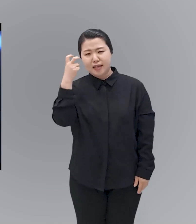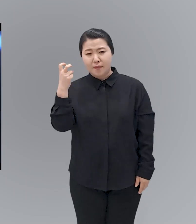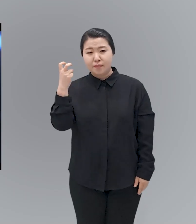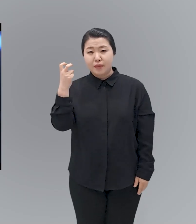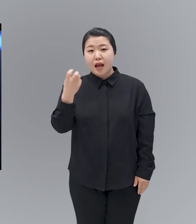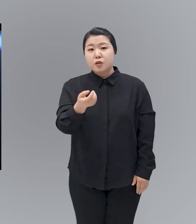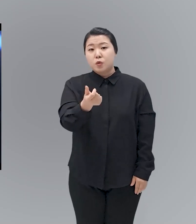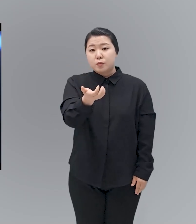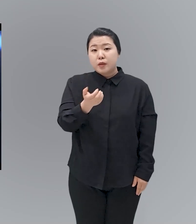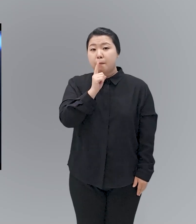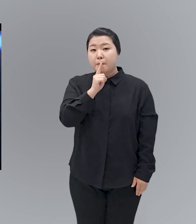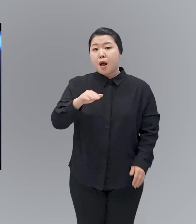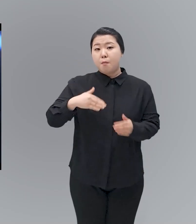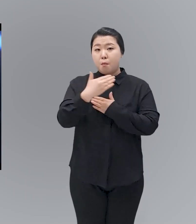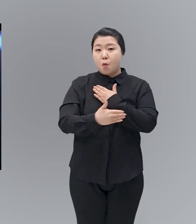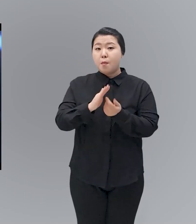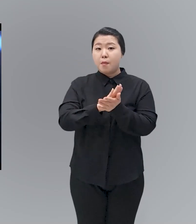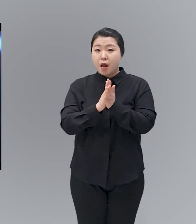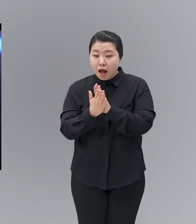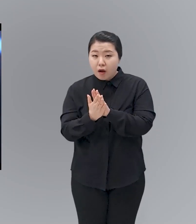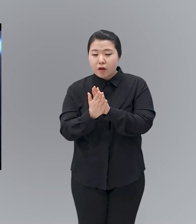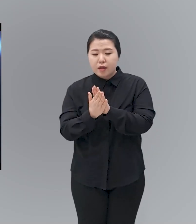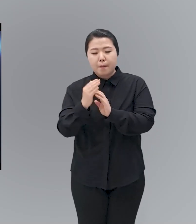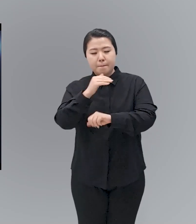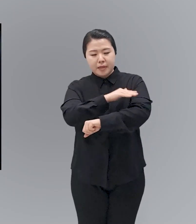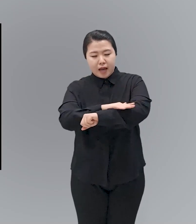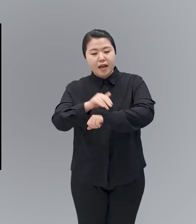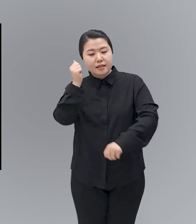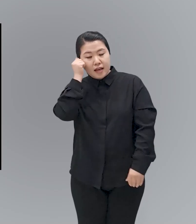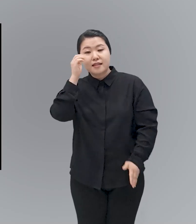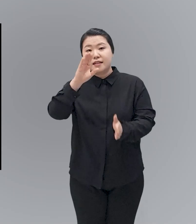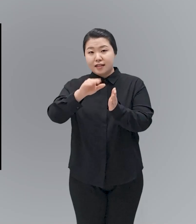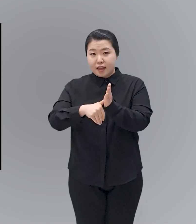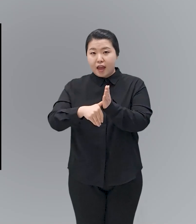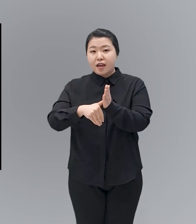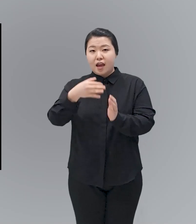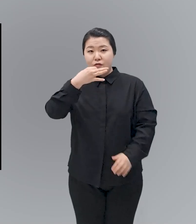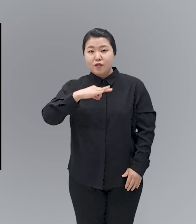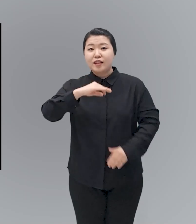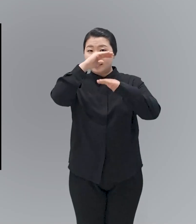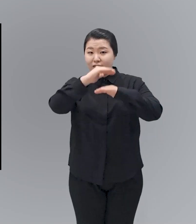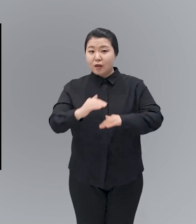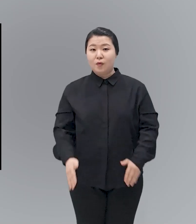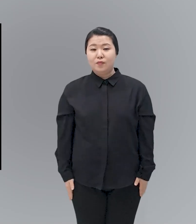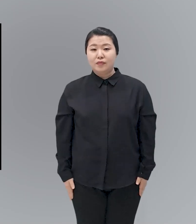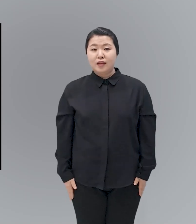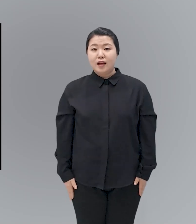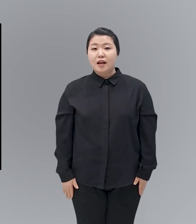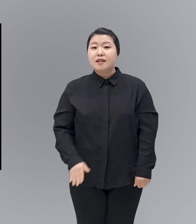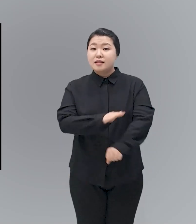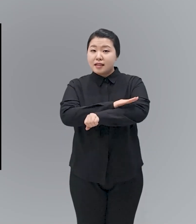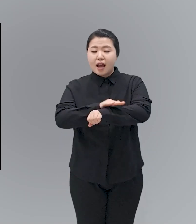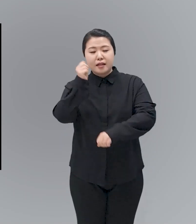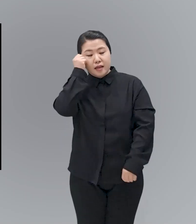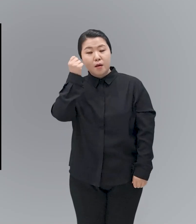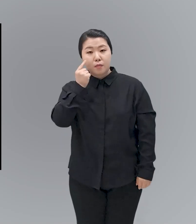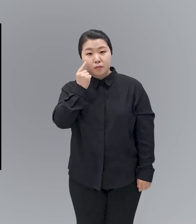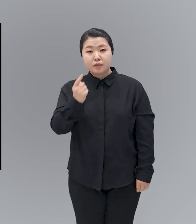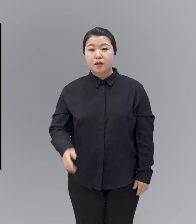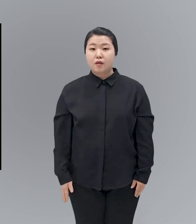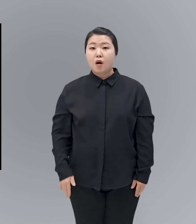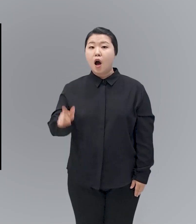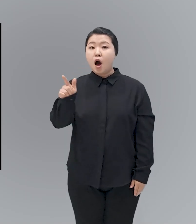wanted desperately to continue his legacy. And the Apple I deeply love. And so I